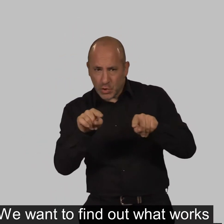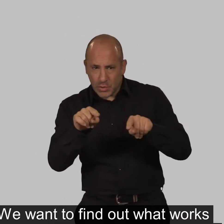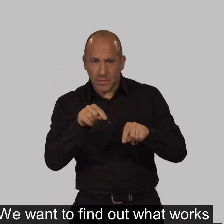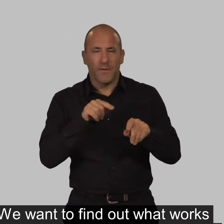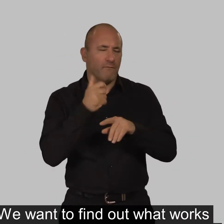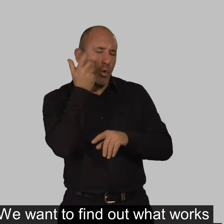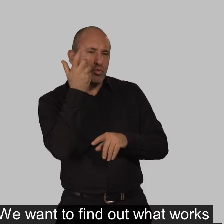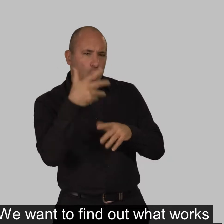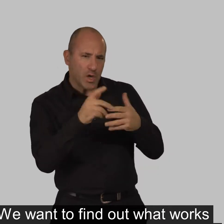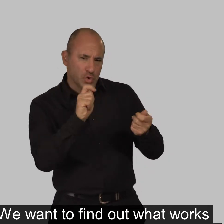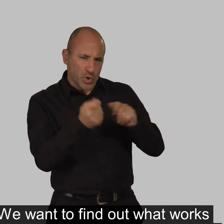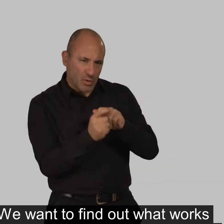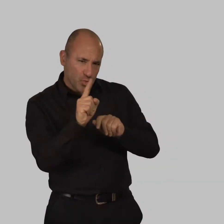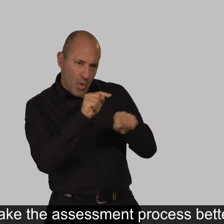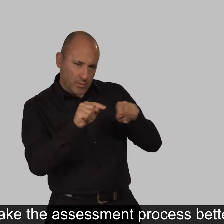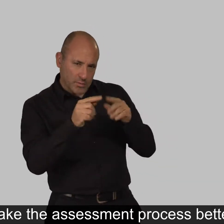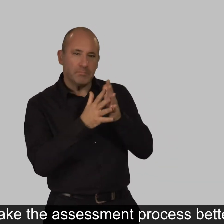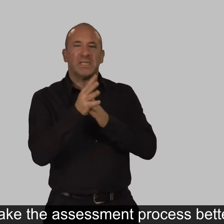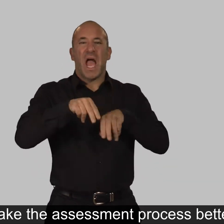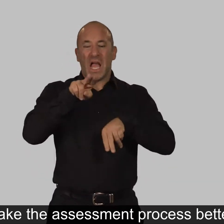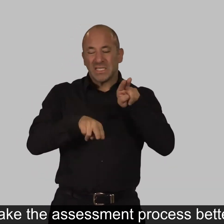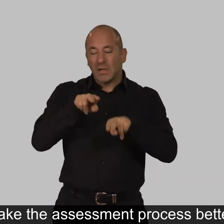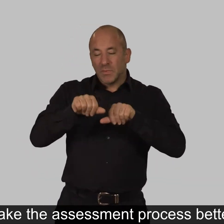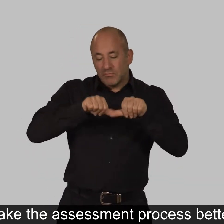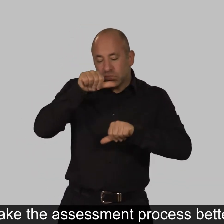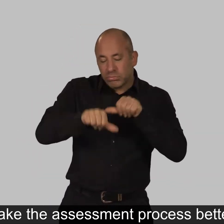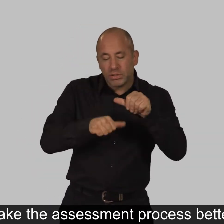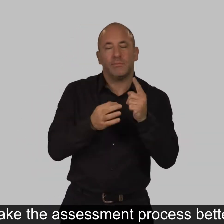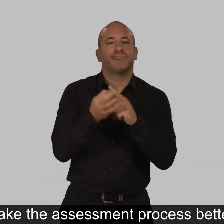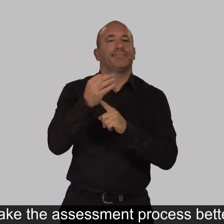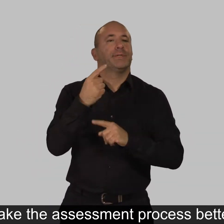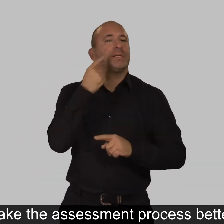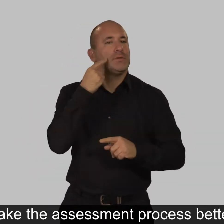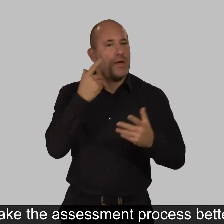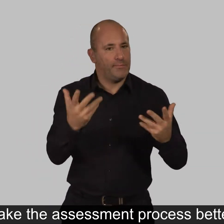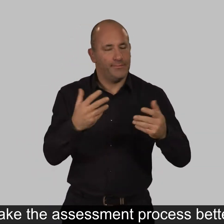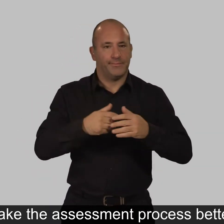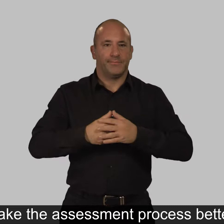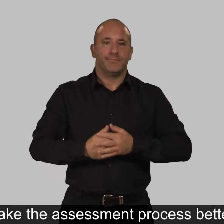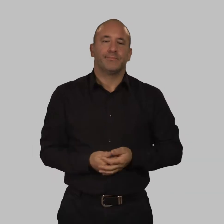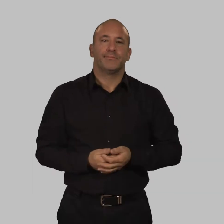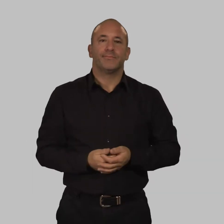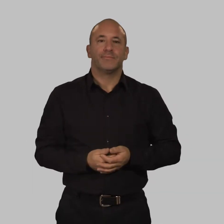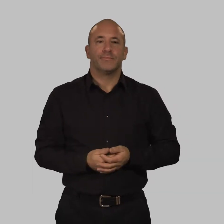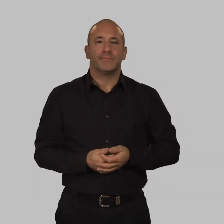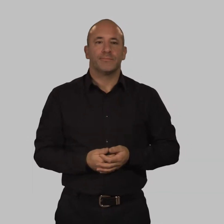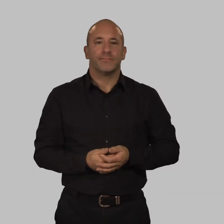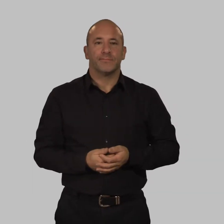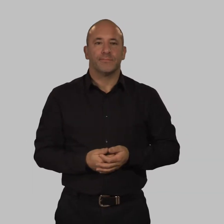We want to find out what works and what we can change in future to make the assessment process